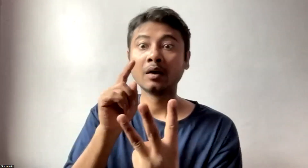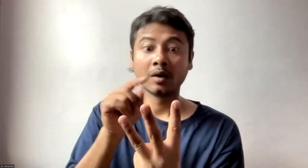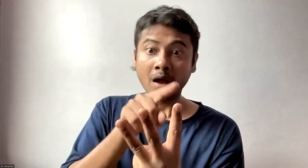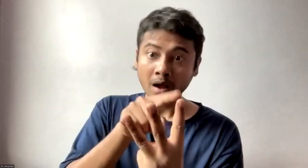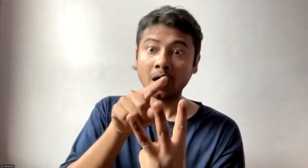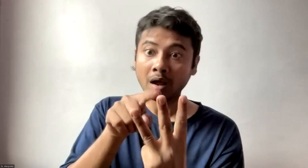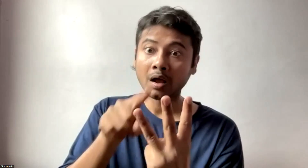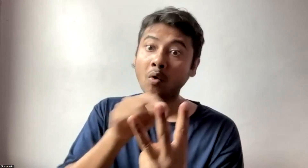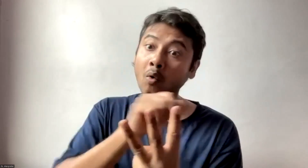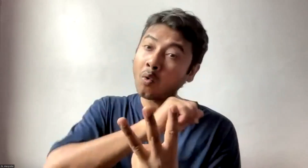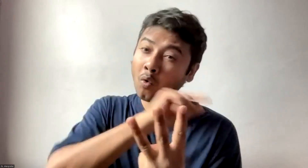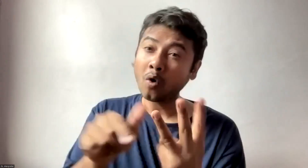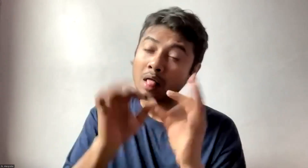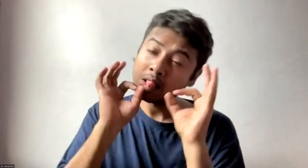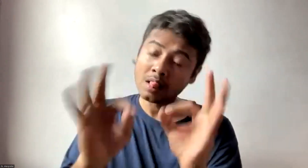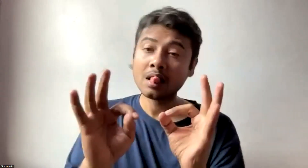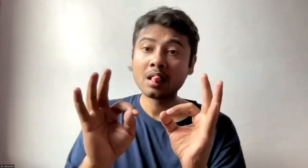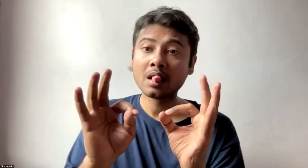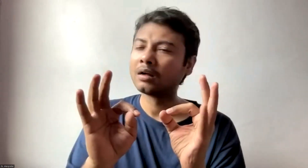to Krishna.